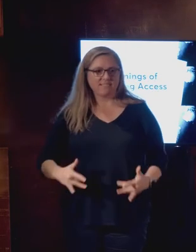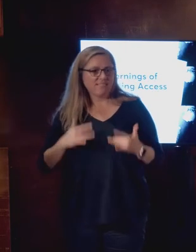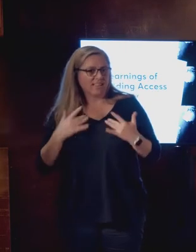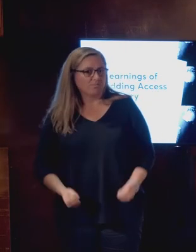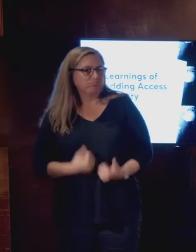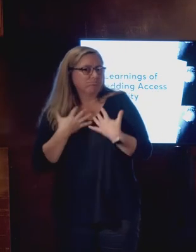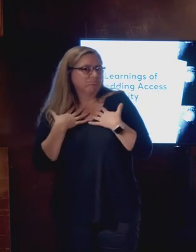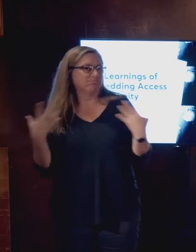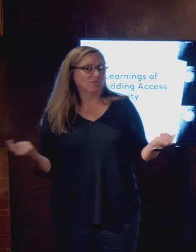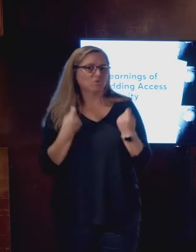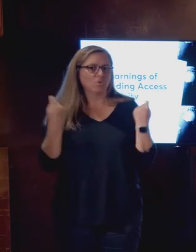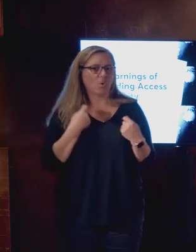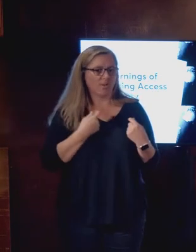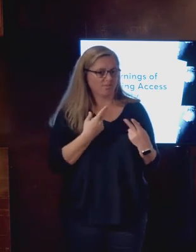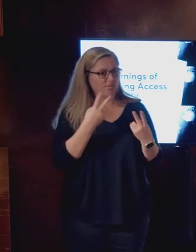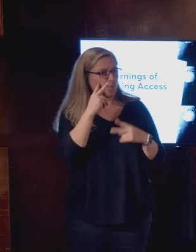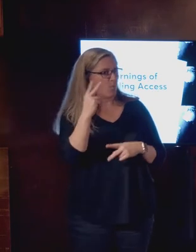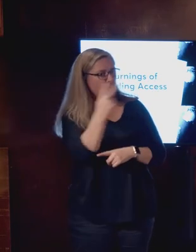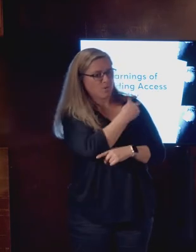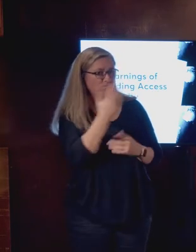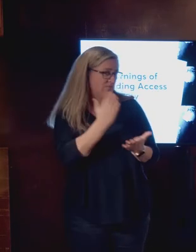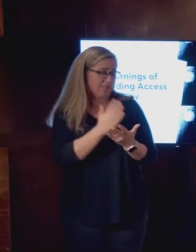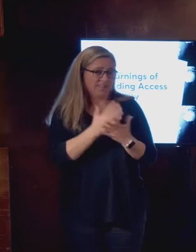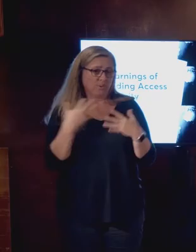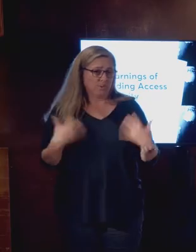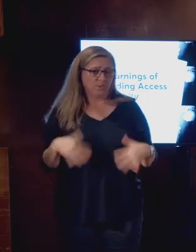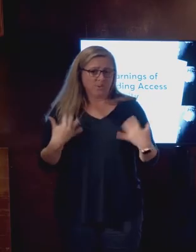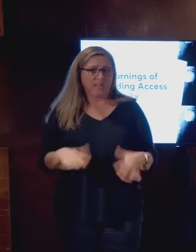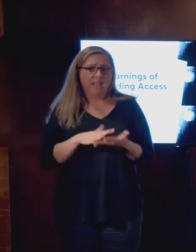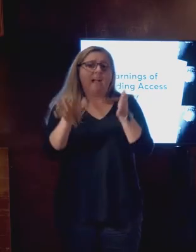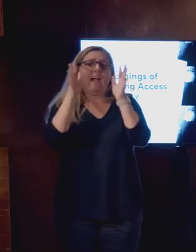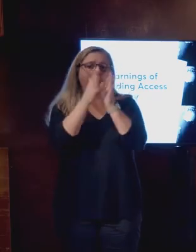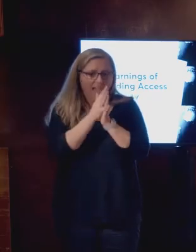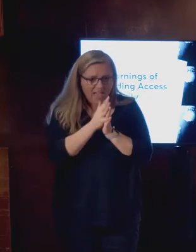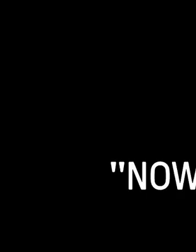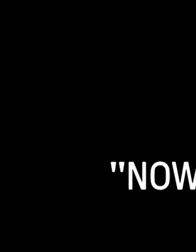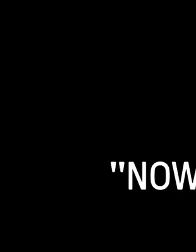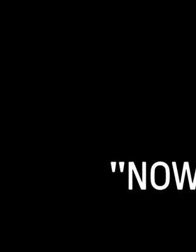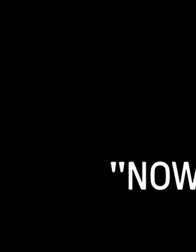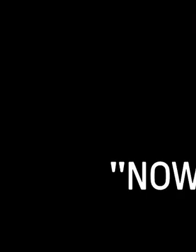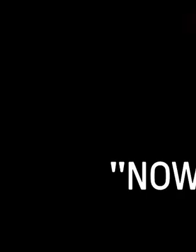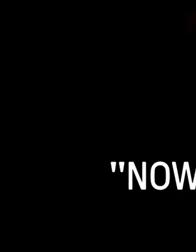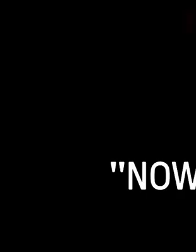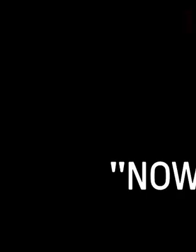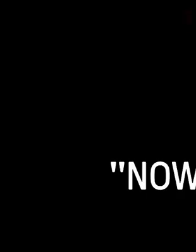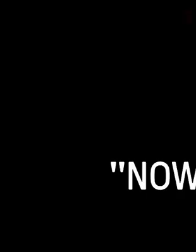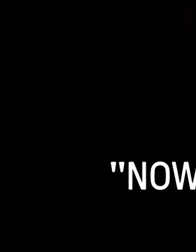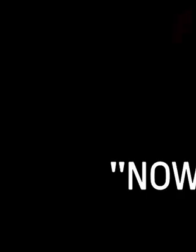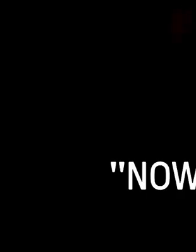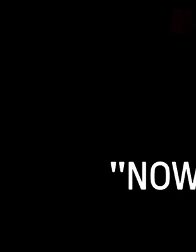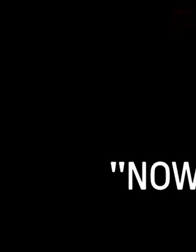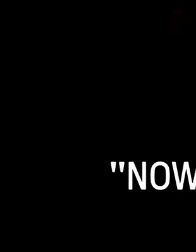So we're going to watch The Nature of Why now. It was incredible. And it really showed how access can be embedded. When you explain a